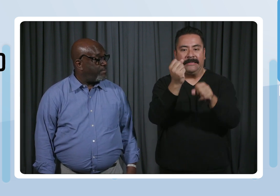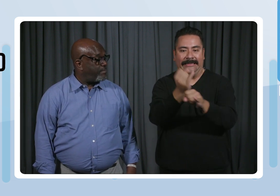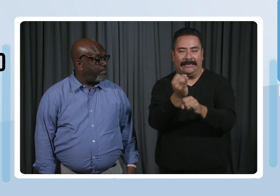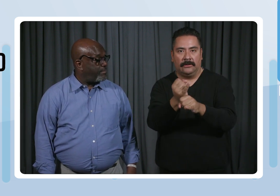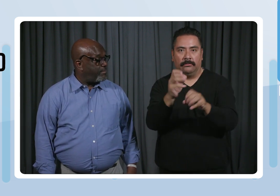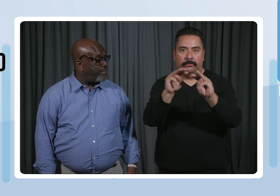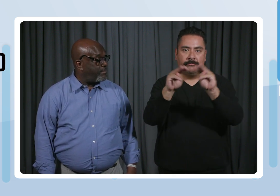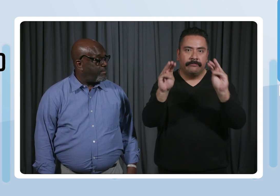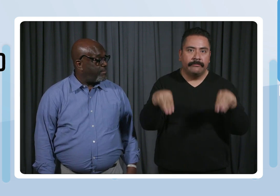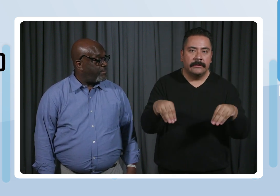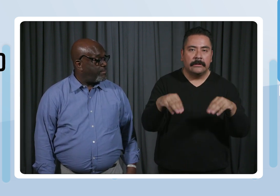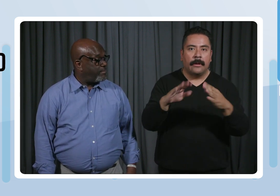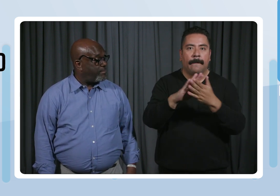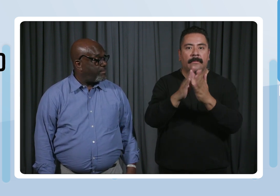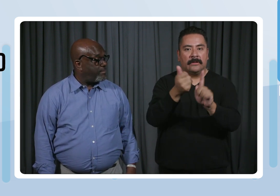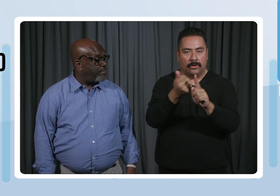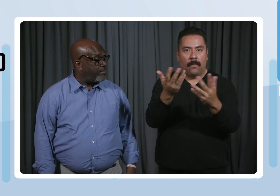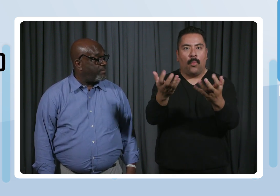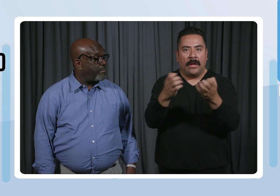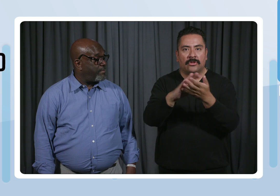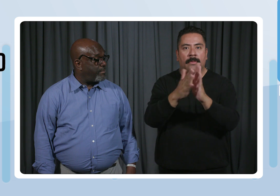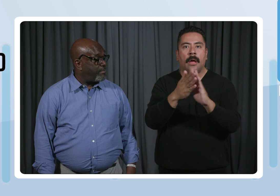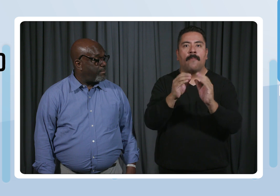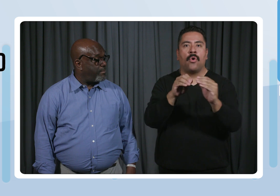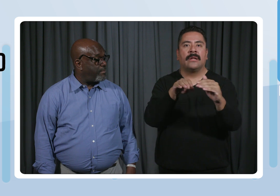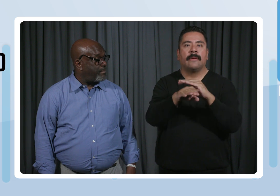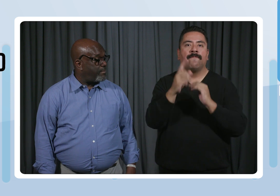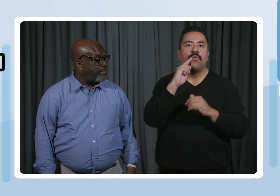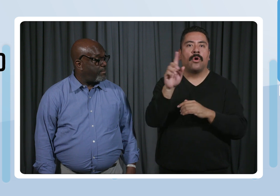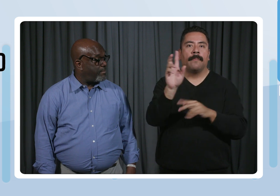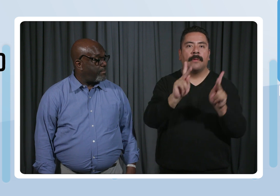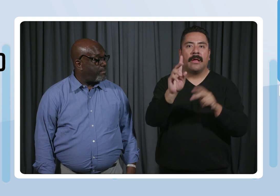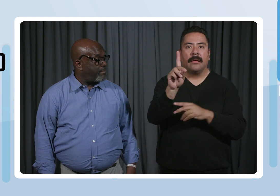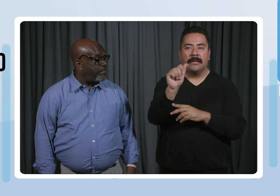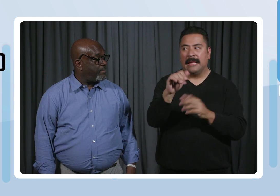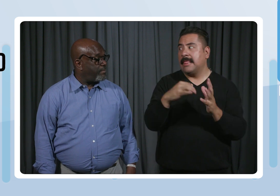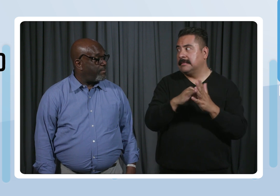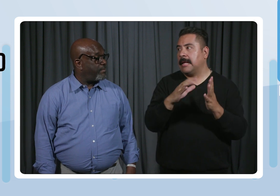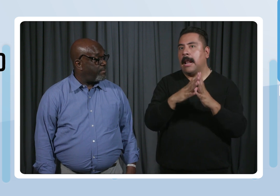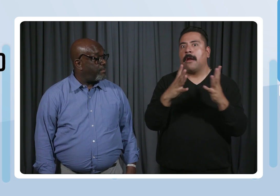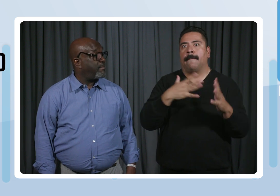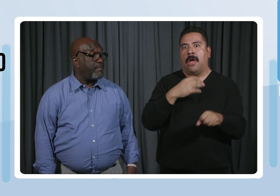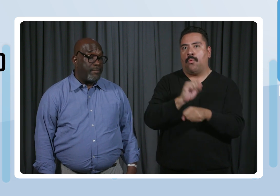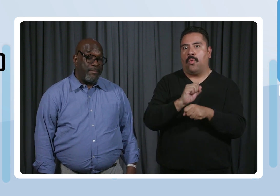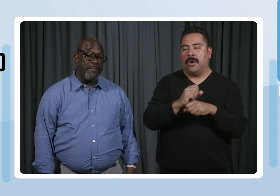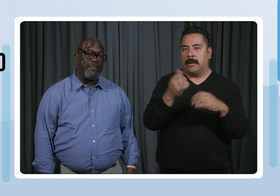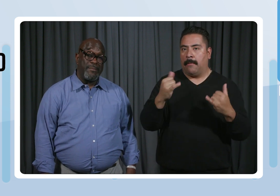on becoming more accessible to disabled people. So that's a lot of the work that I'm doing right now, and I'm